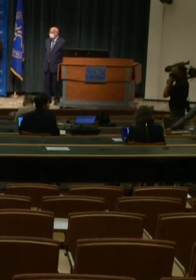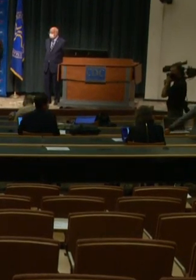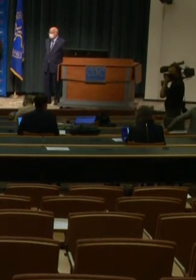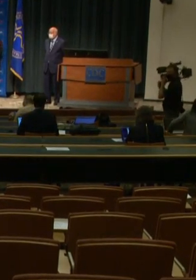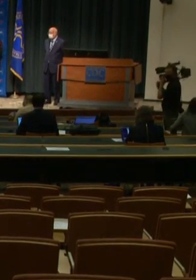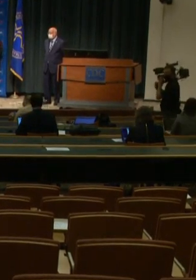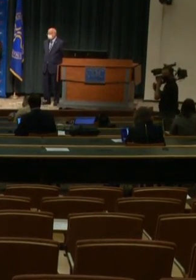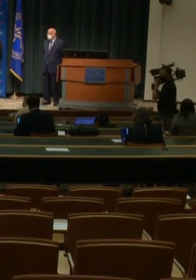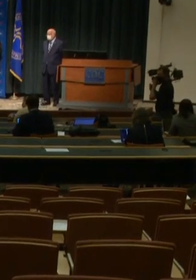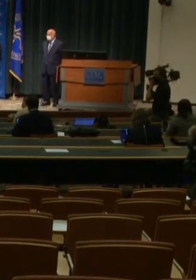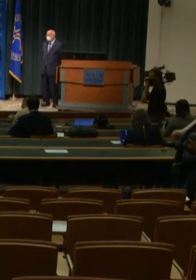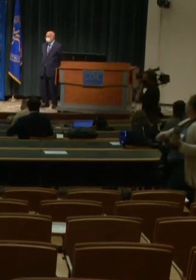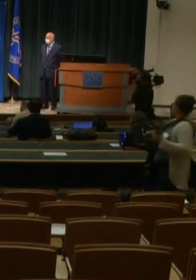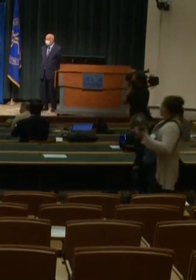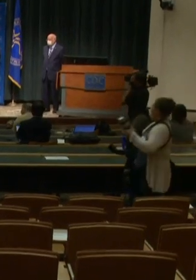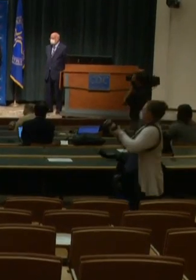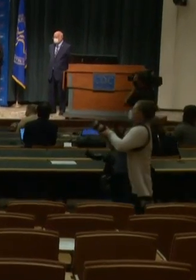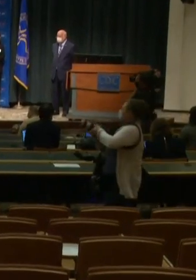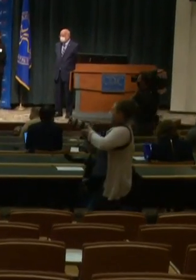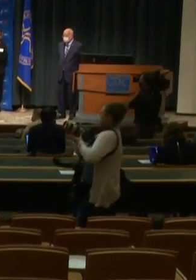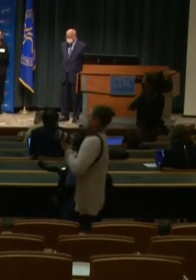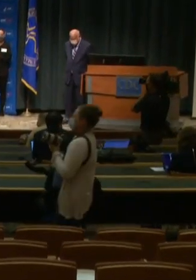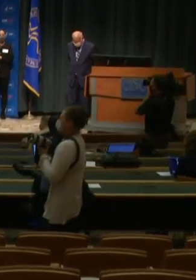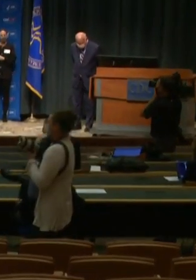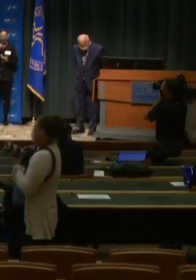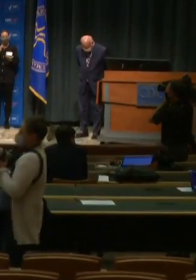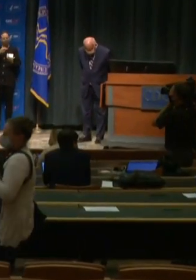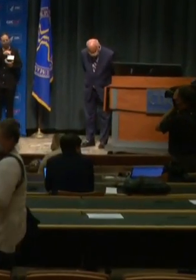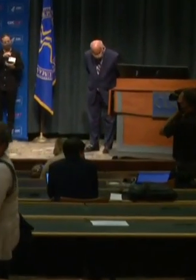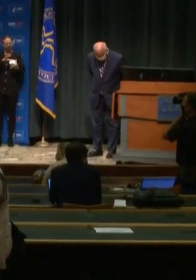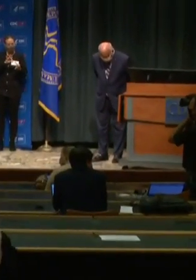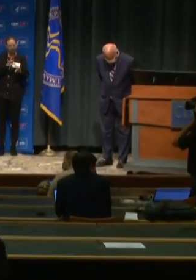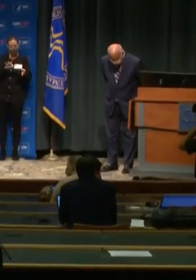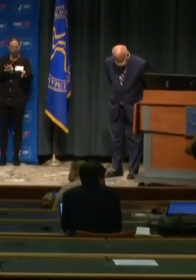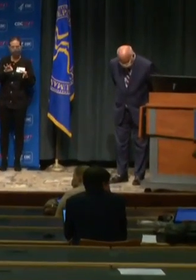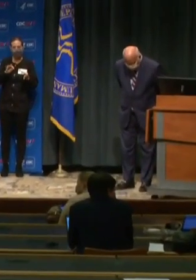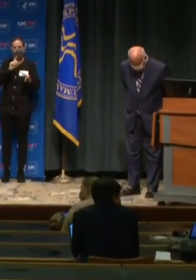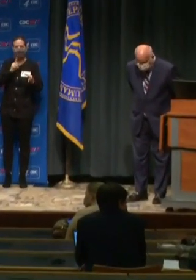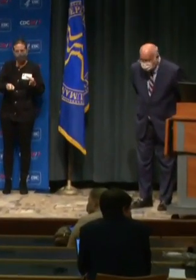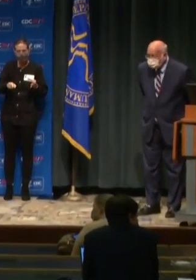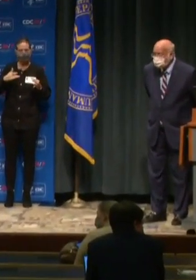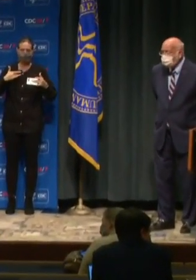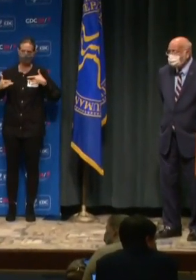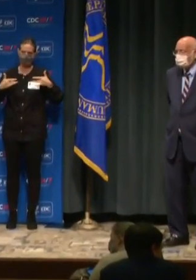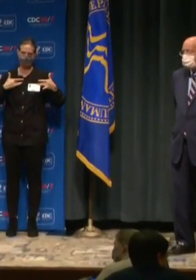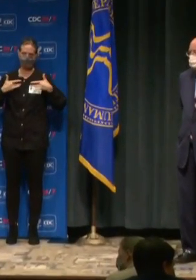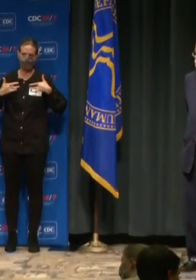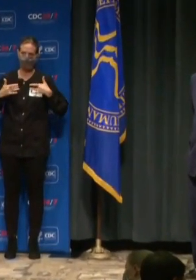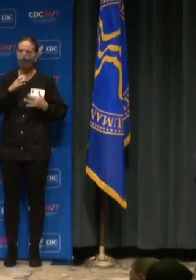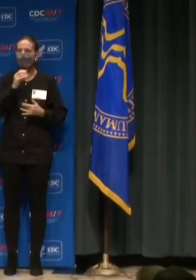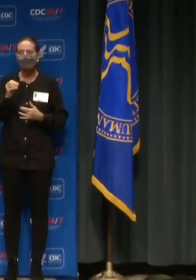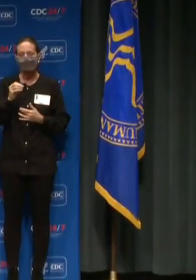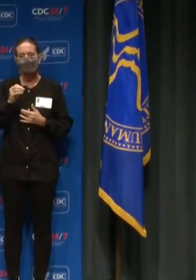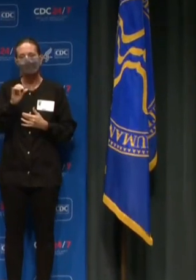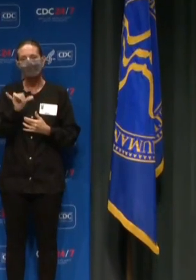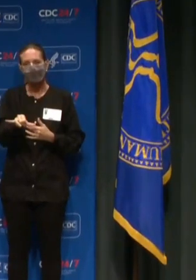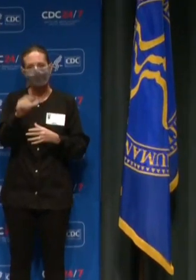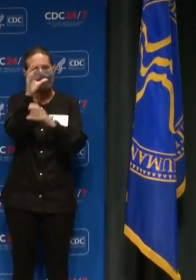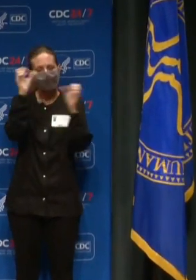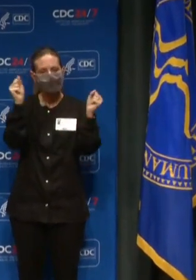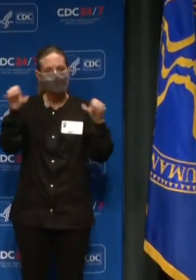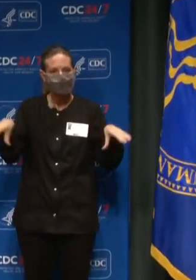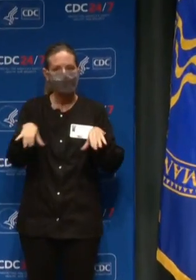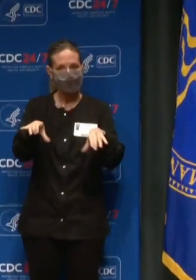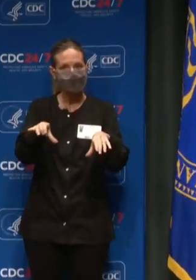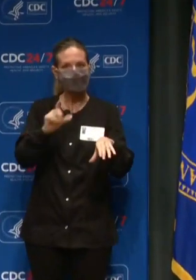Butler, I believe, was quoted in ProPublica as saying he was deeply concerned that actions the agency was forced to take